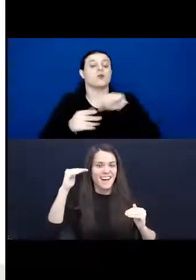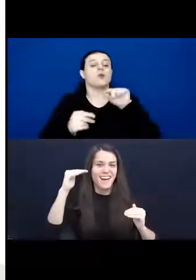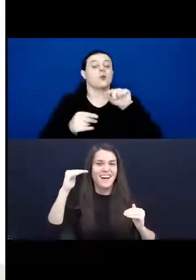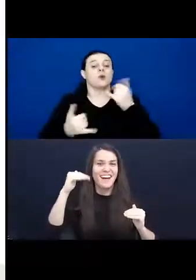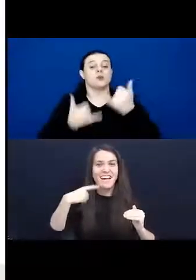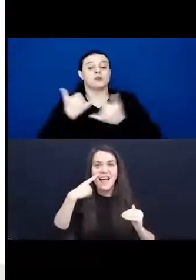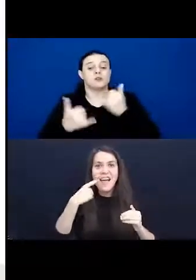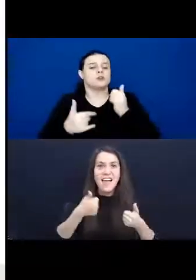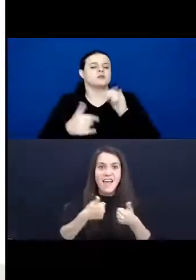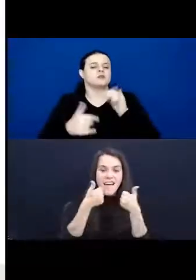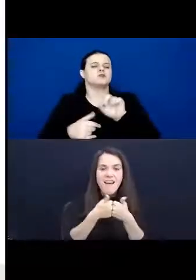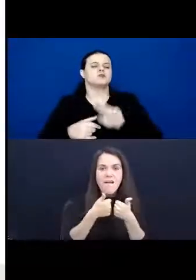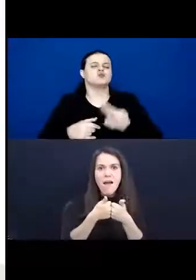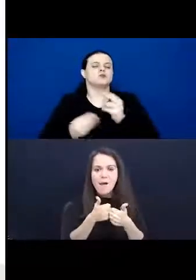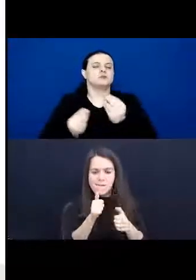were to